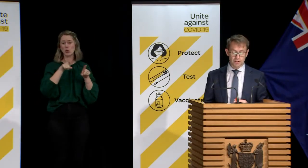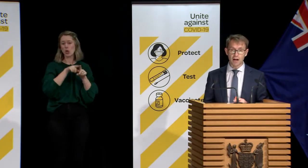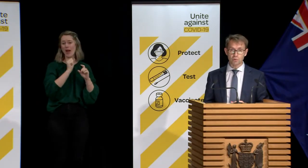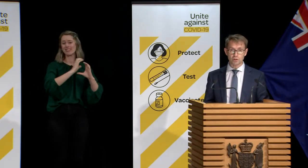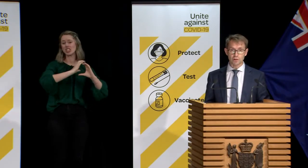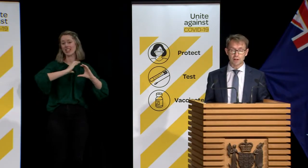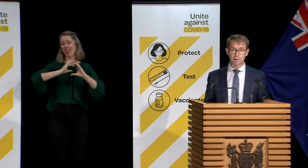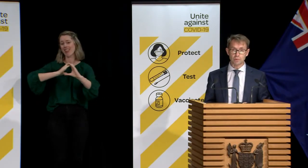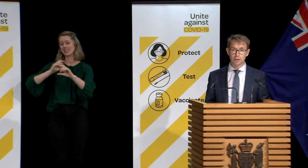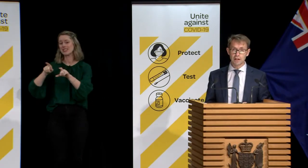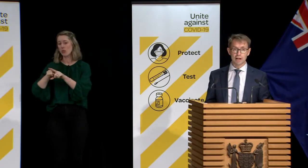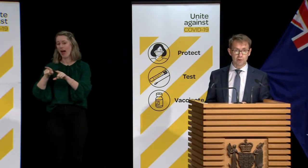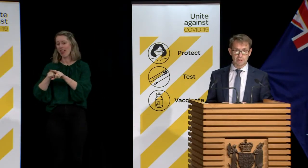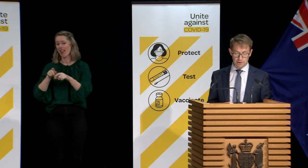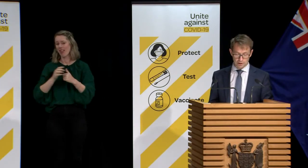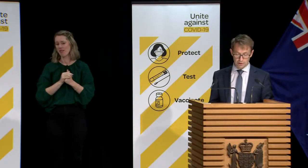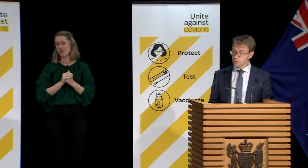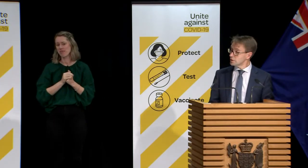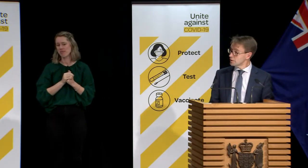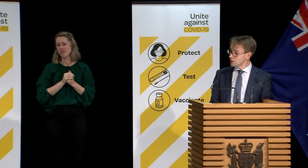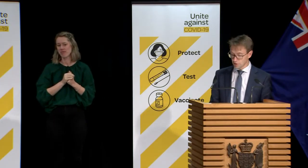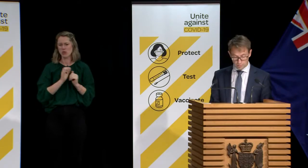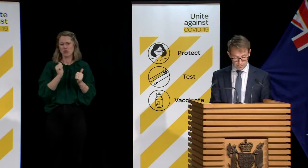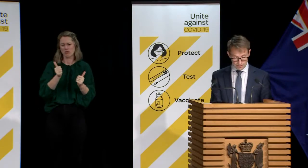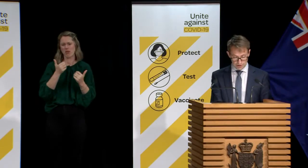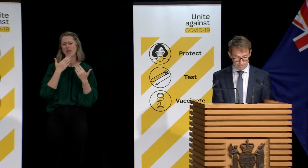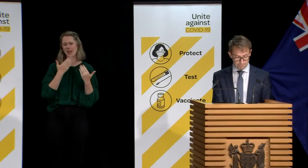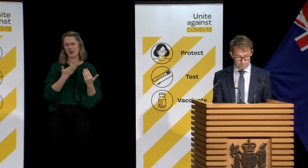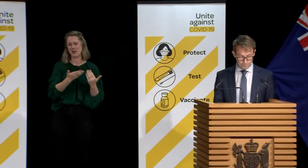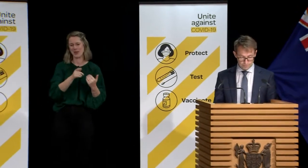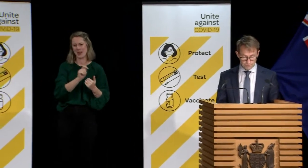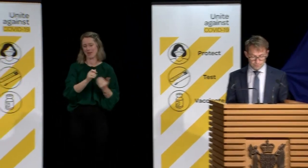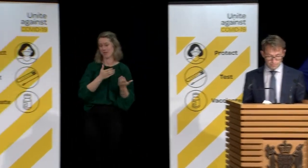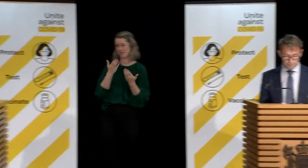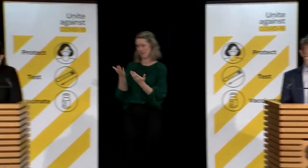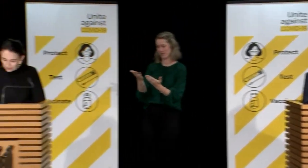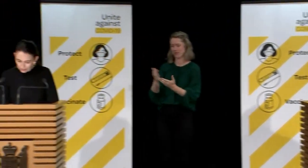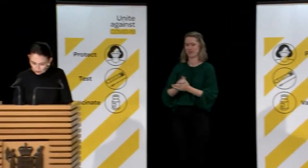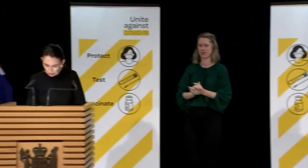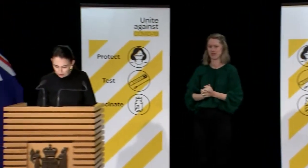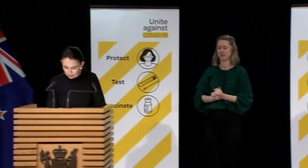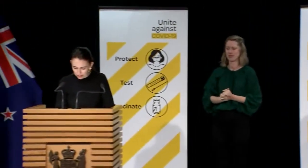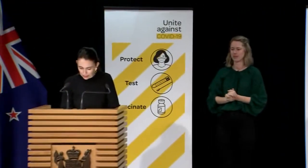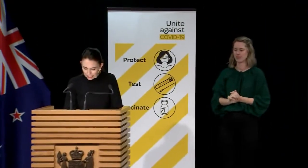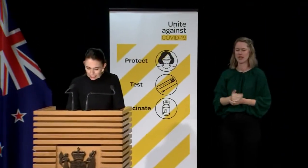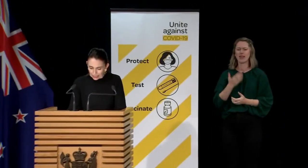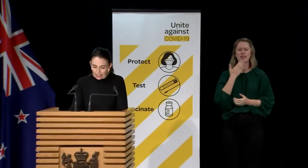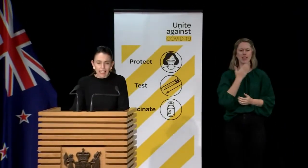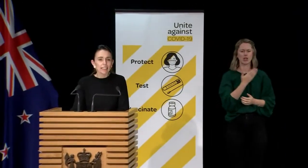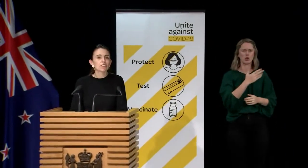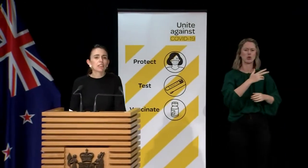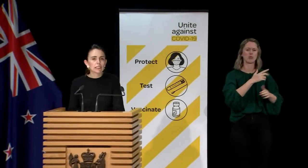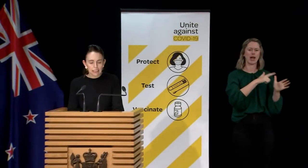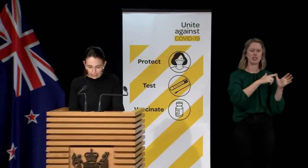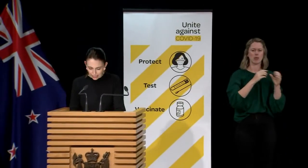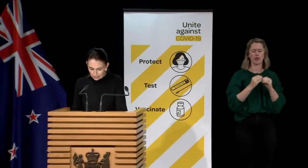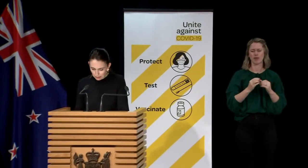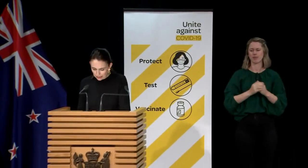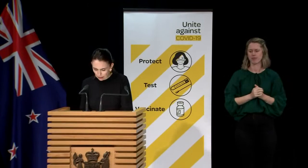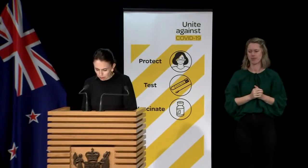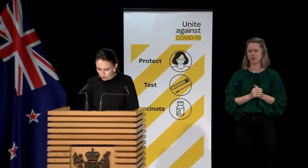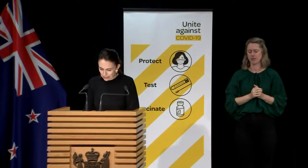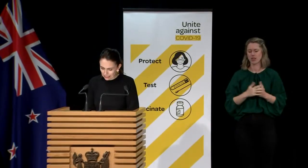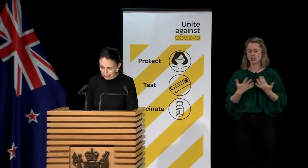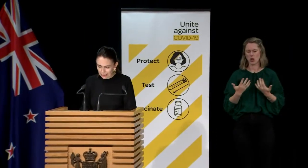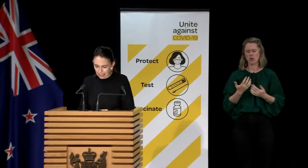as taxis are also available. A great initiative. Back to you, Prime Minister. Thank you, Dr. Bloomfield. As you can see, there